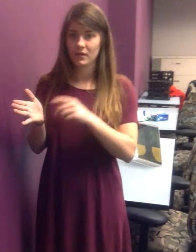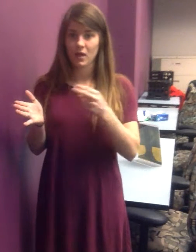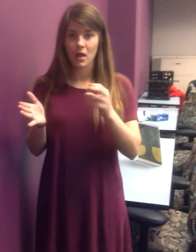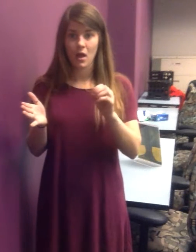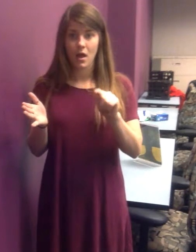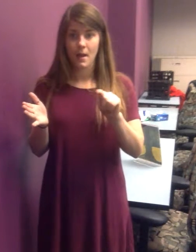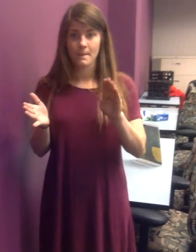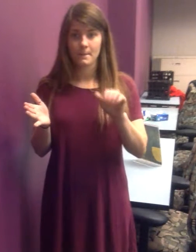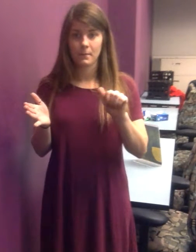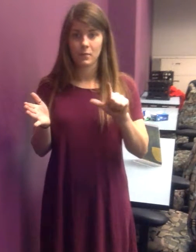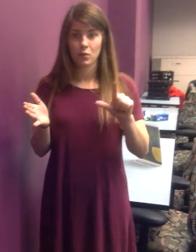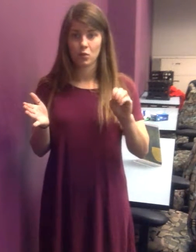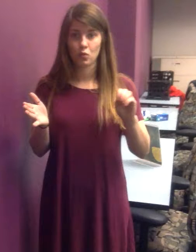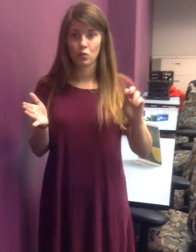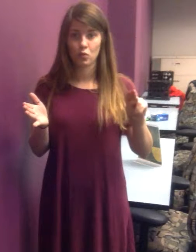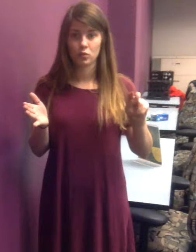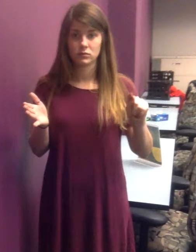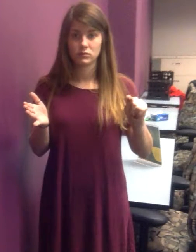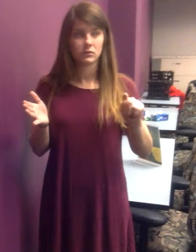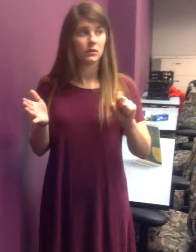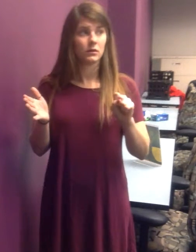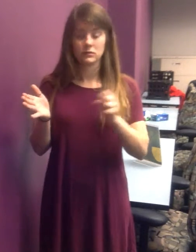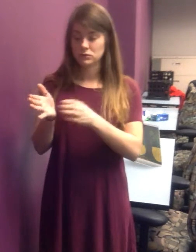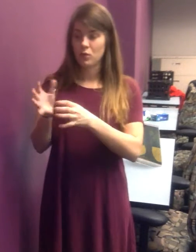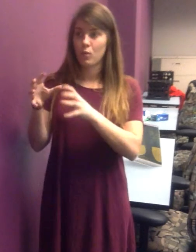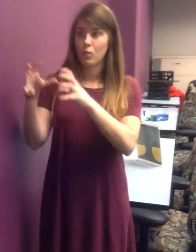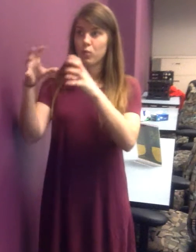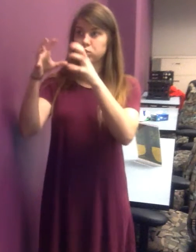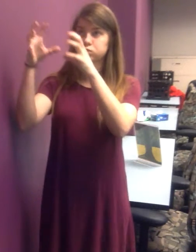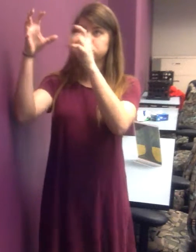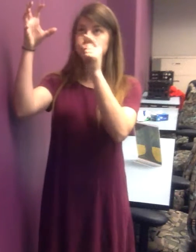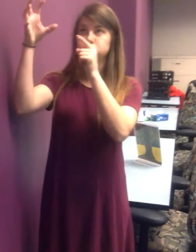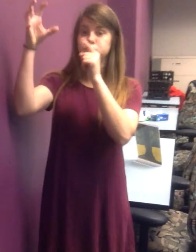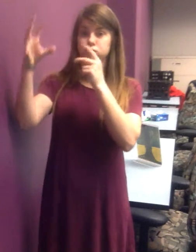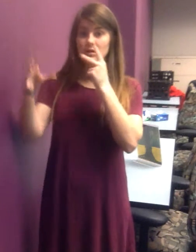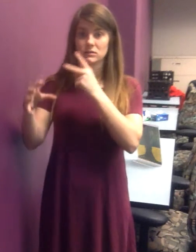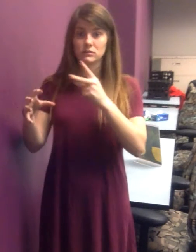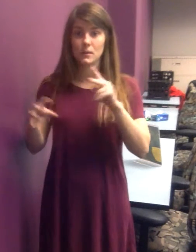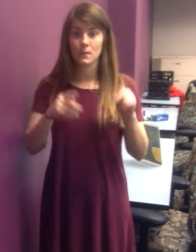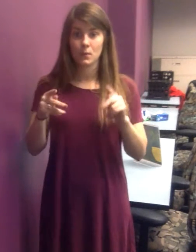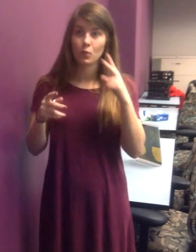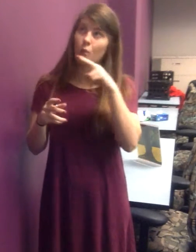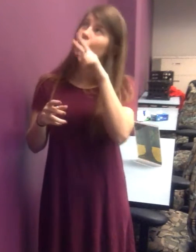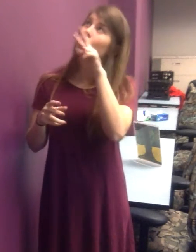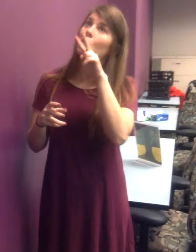Americans for Prosperity's well-financed campaign was an aggressive one. Ads that went after cap-and-trade policy. America can't afford